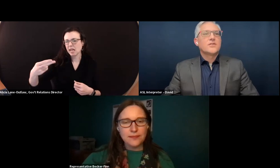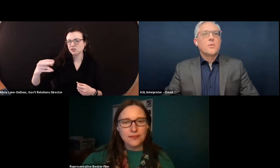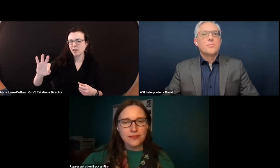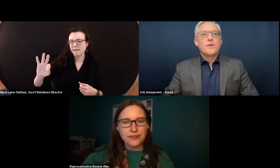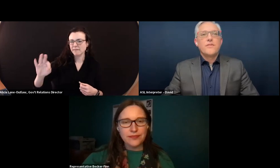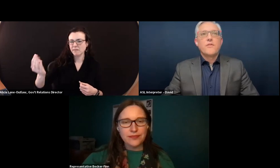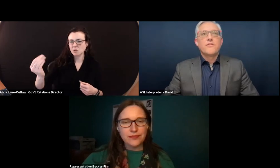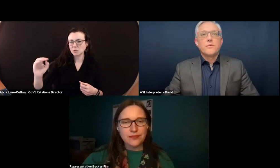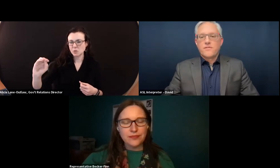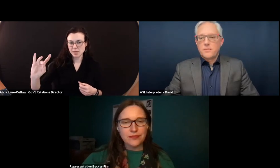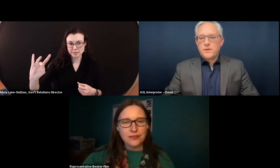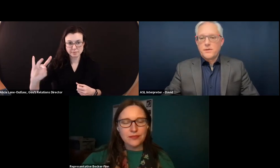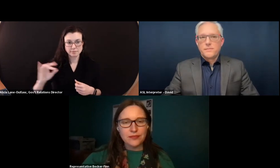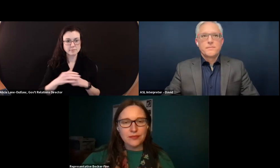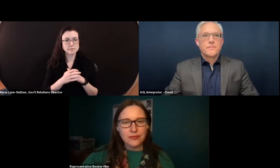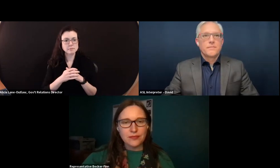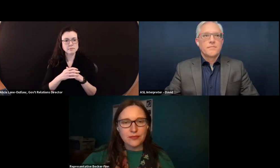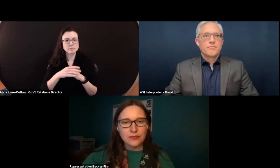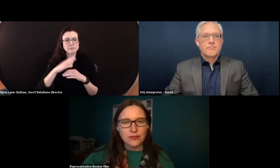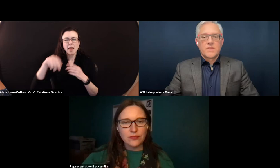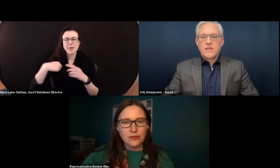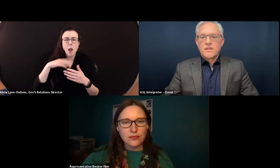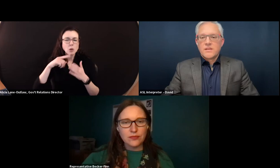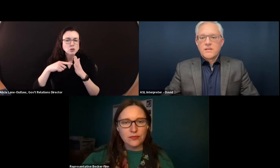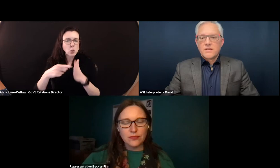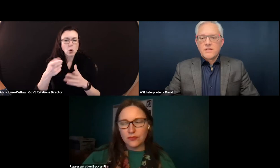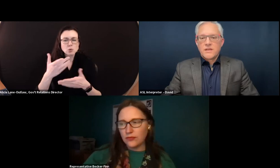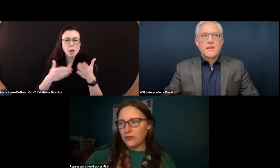I'd like to start with a brief overview of the bill.